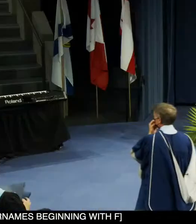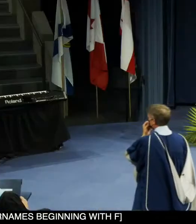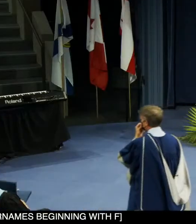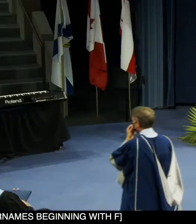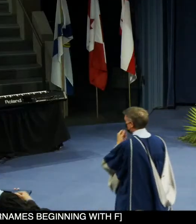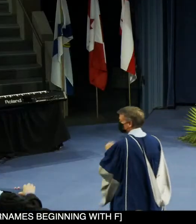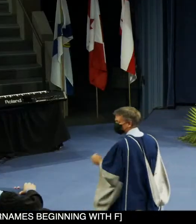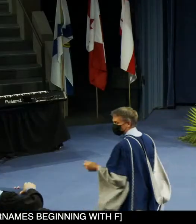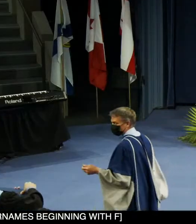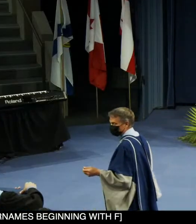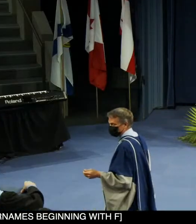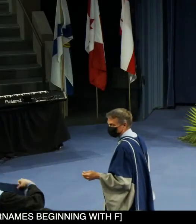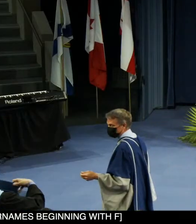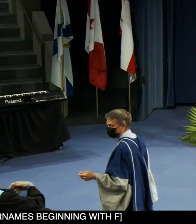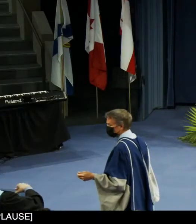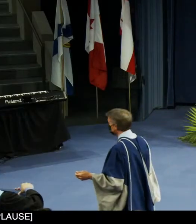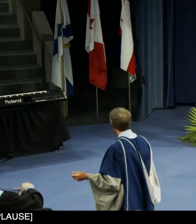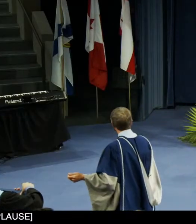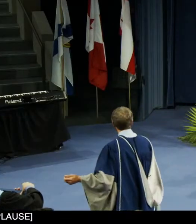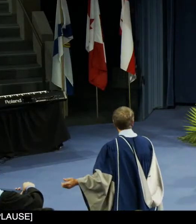Josh Nailman.